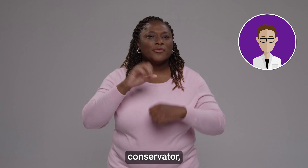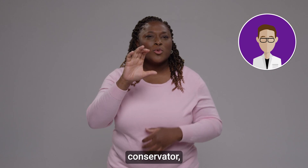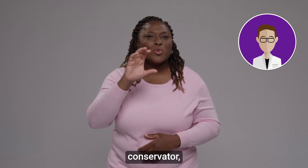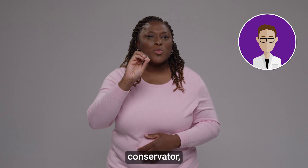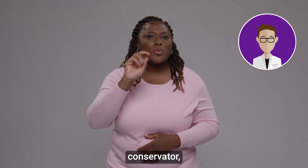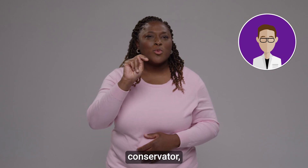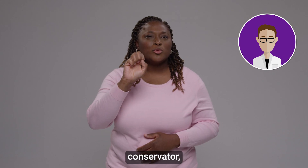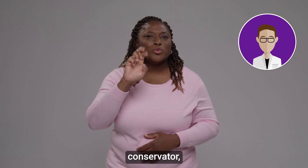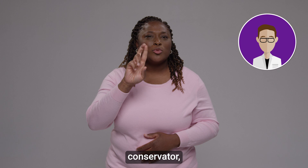conservator,